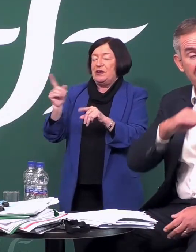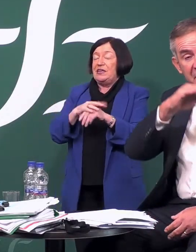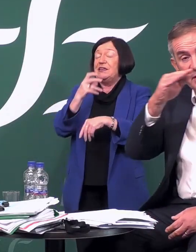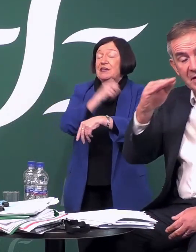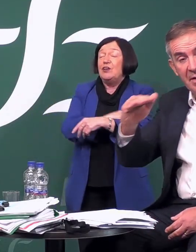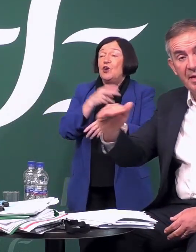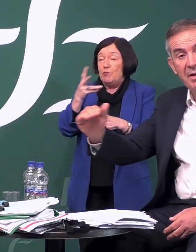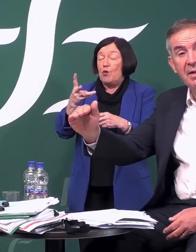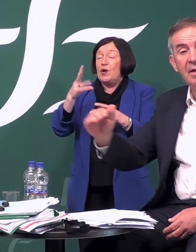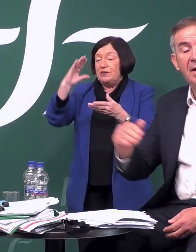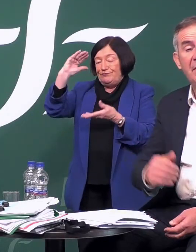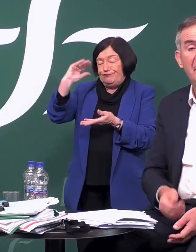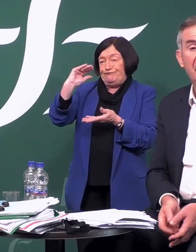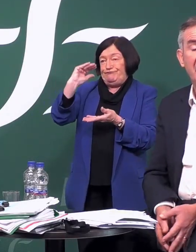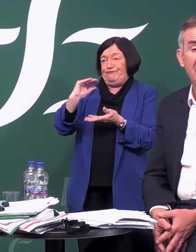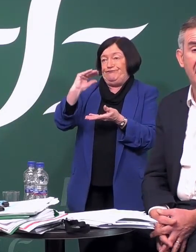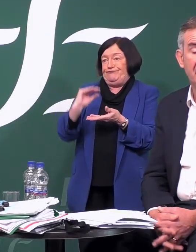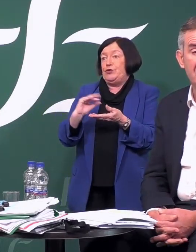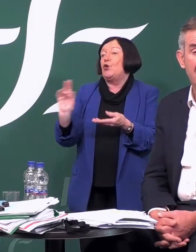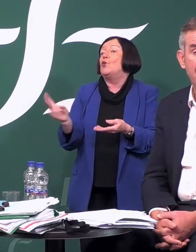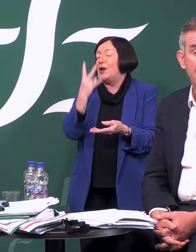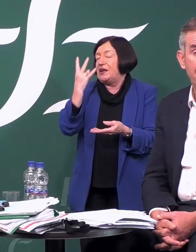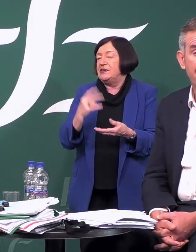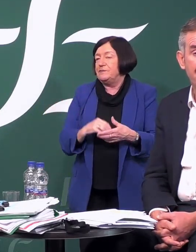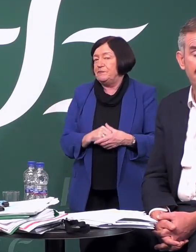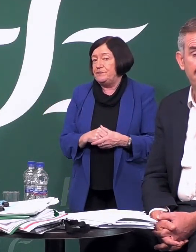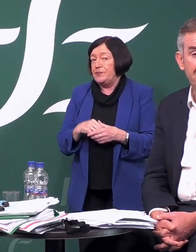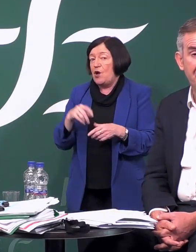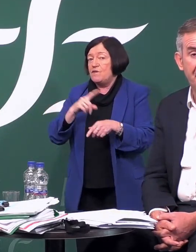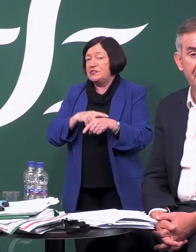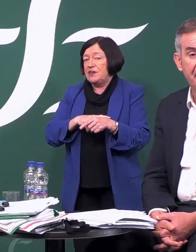But it will shrink down then fairly quickly then over time, you know.